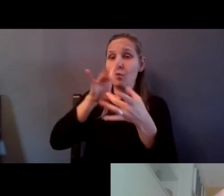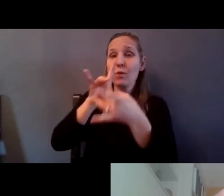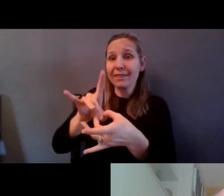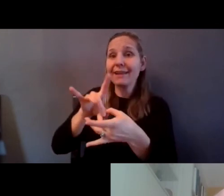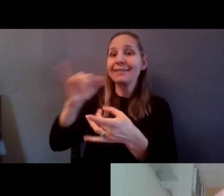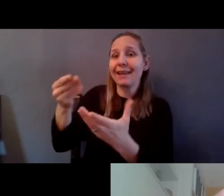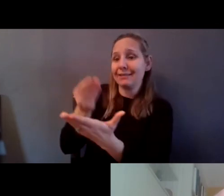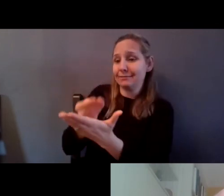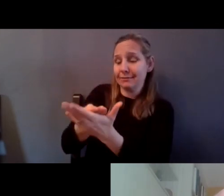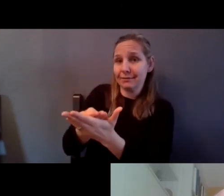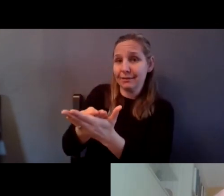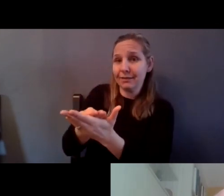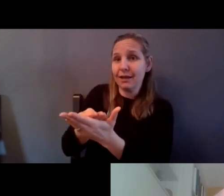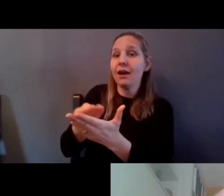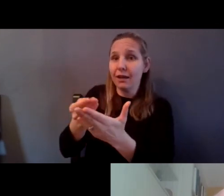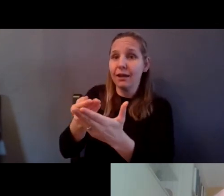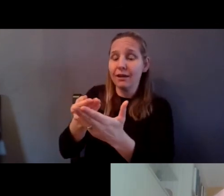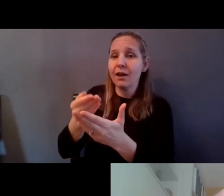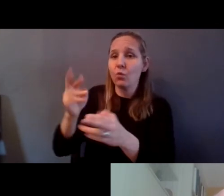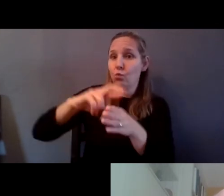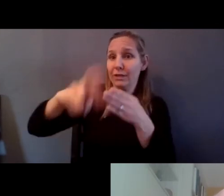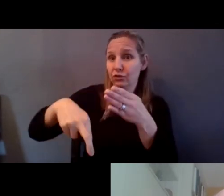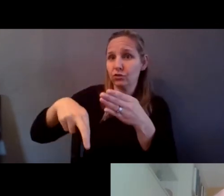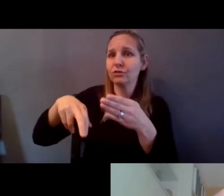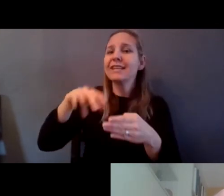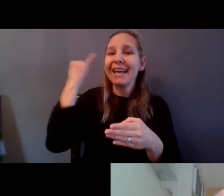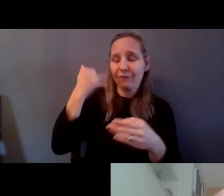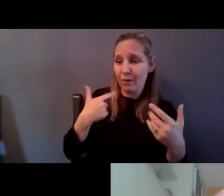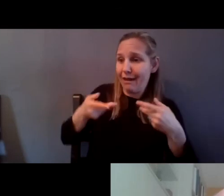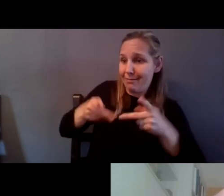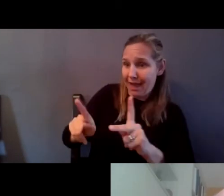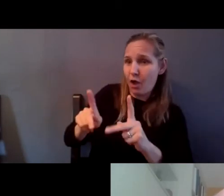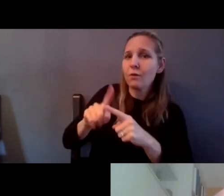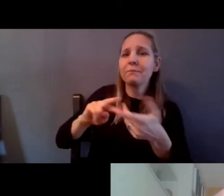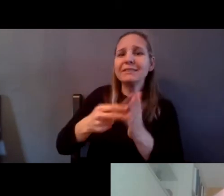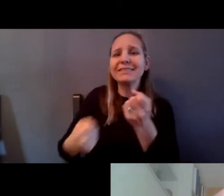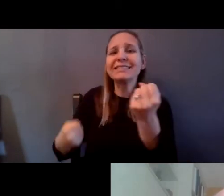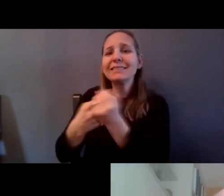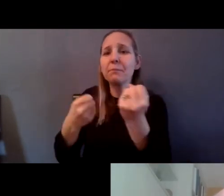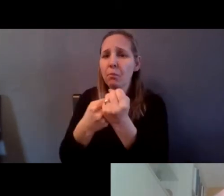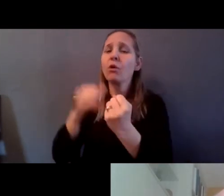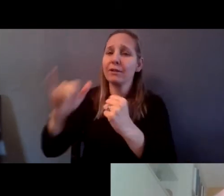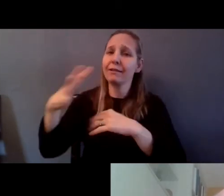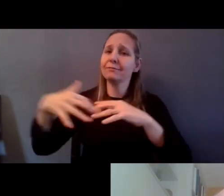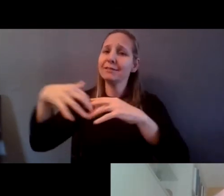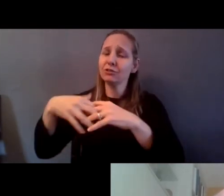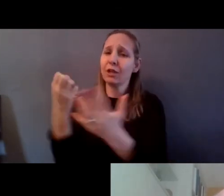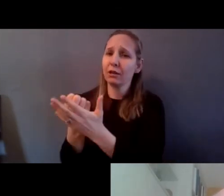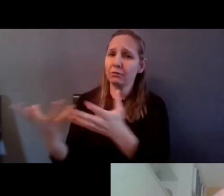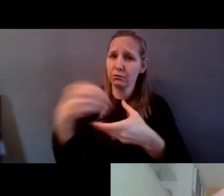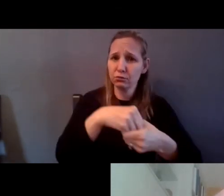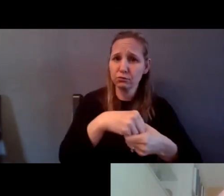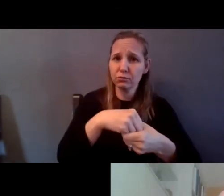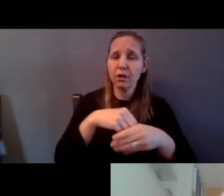outcome supports and facilitates a positive equation of Indigenous economic inclusion. My work at